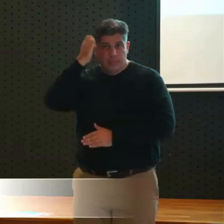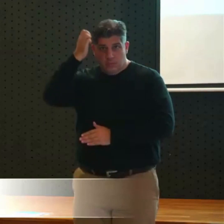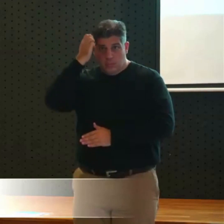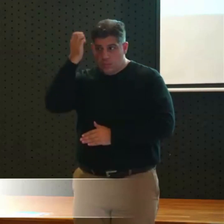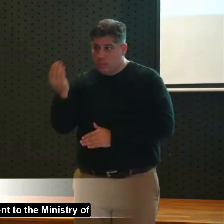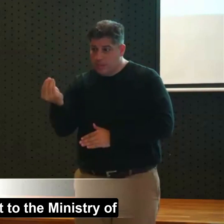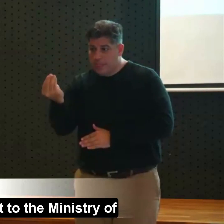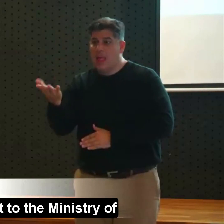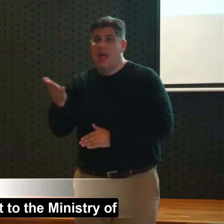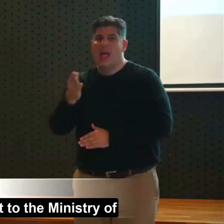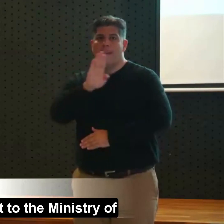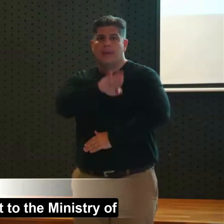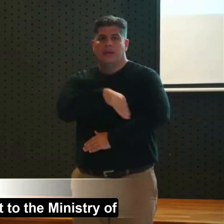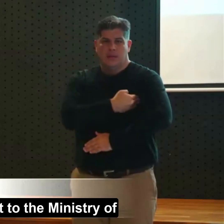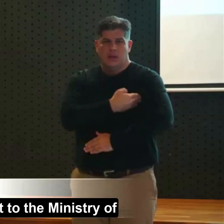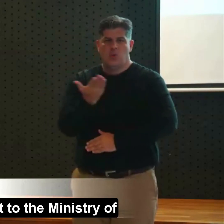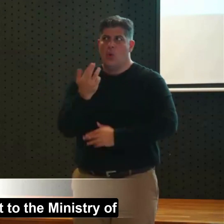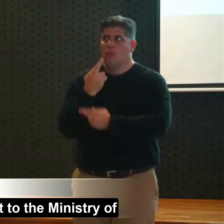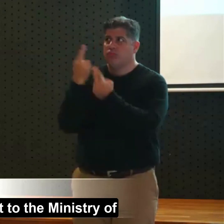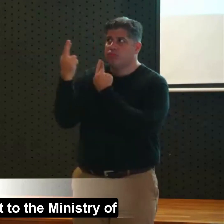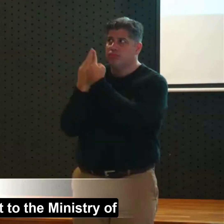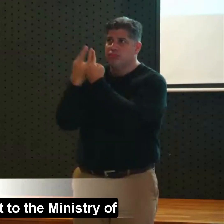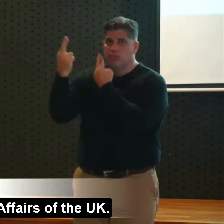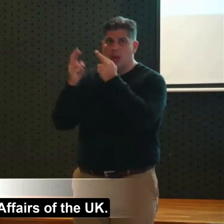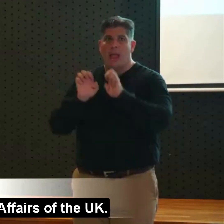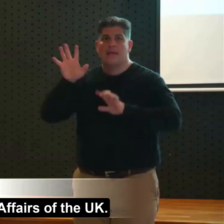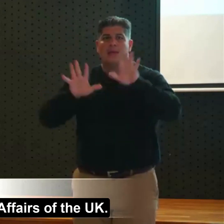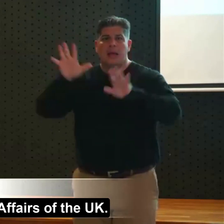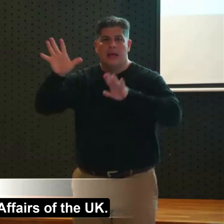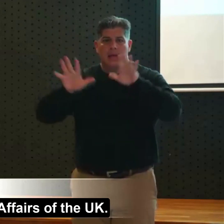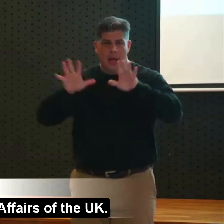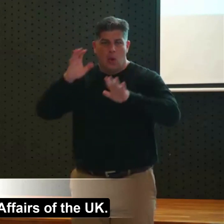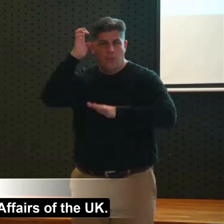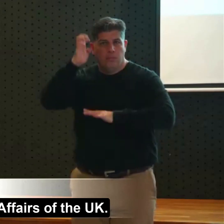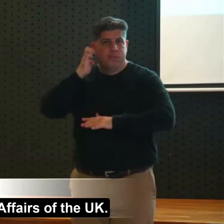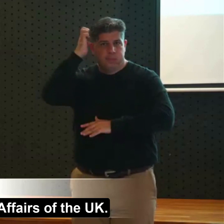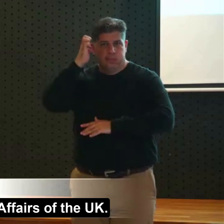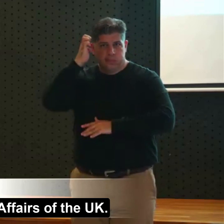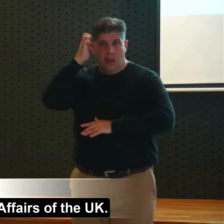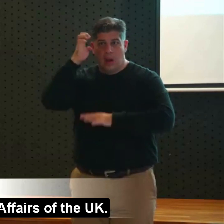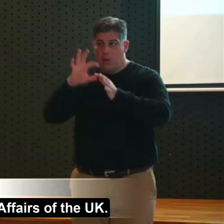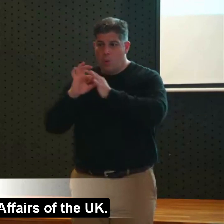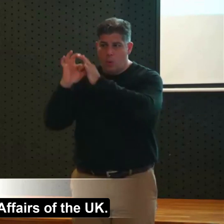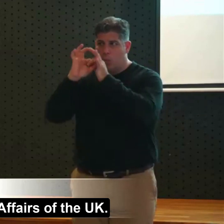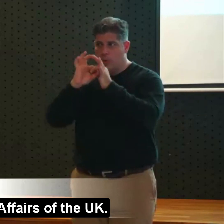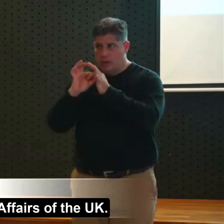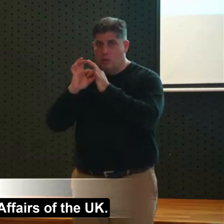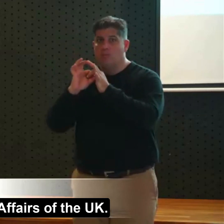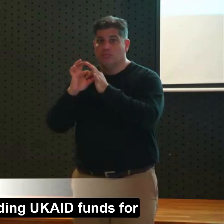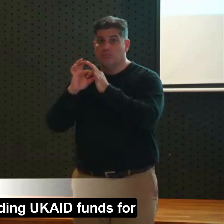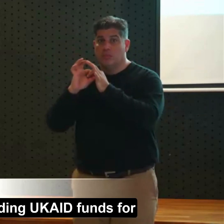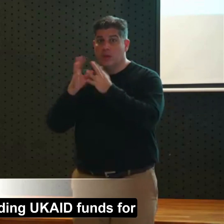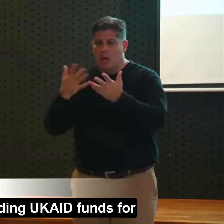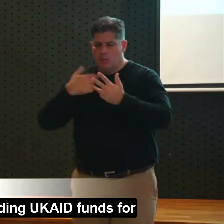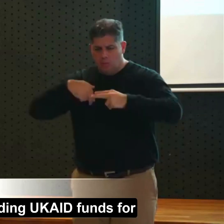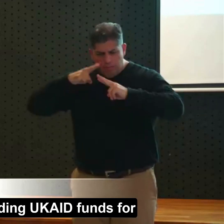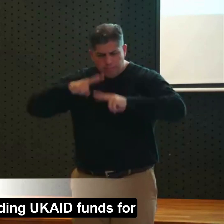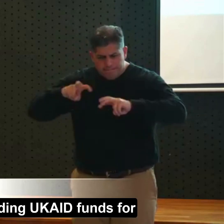the equivalent to the Ministry of Foreign Affairs of the